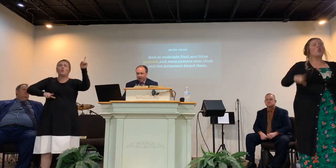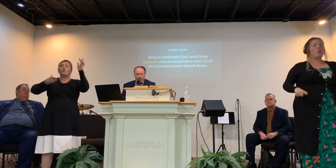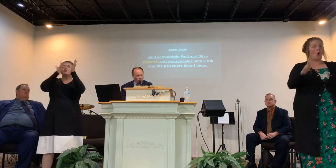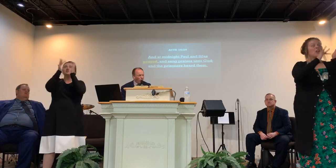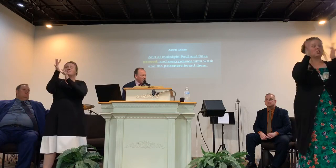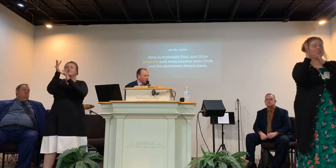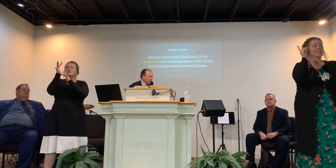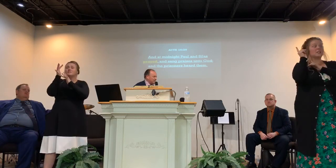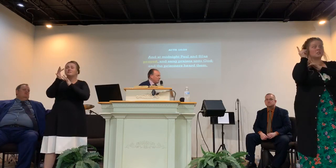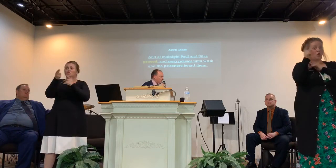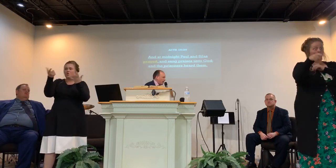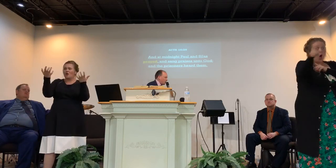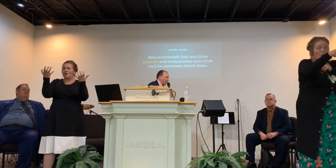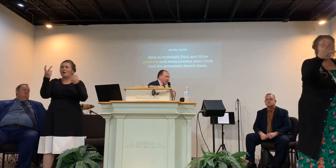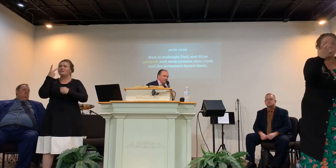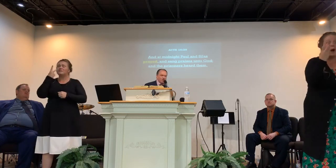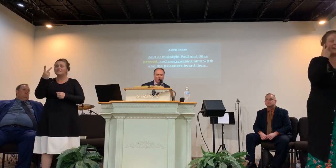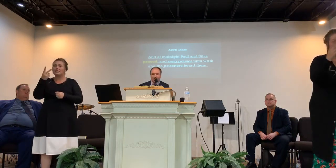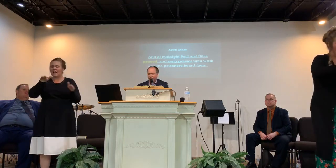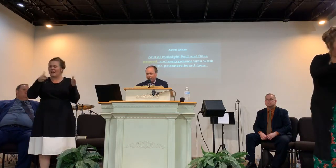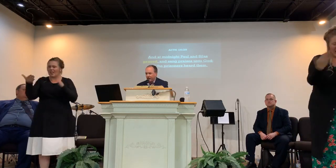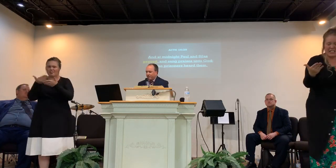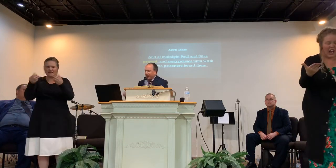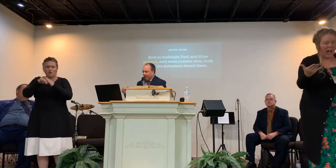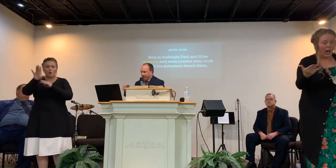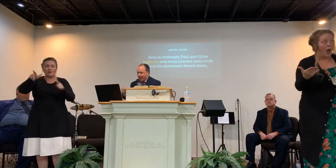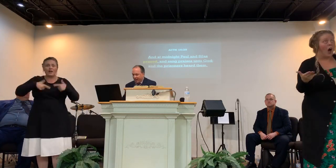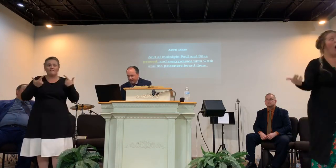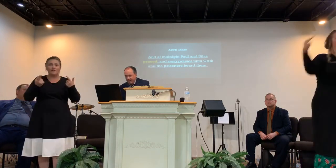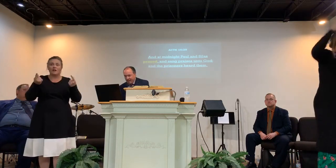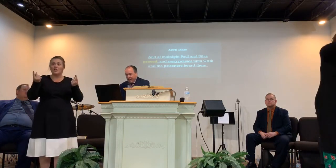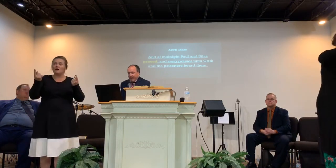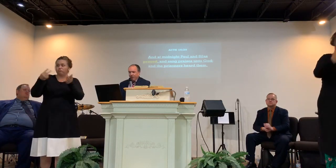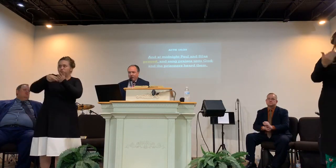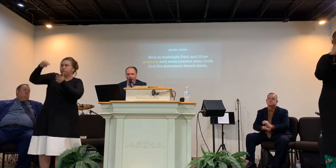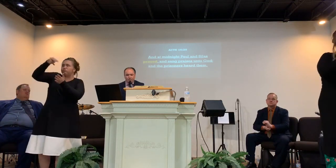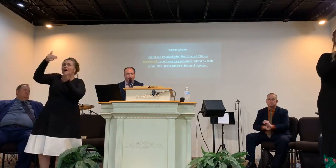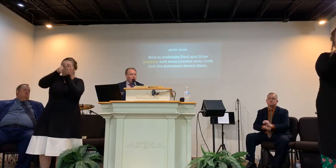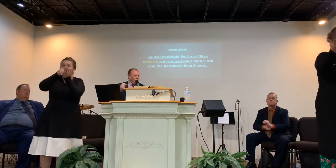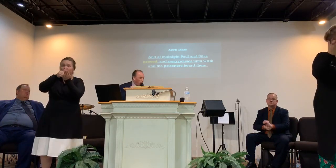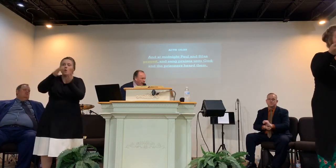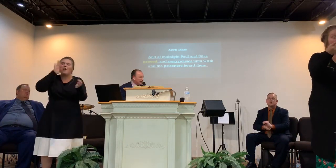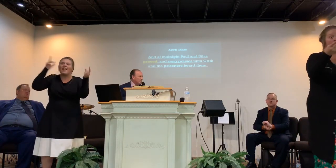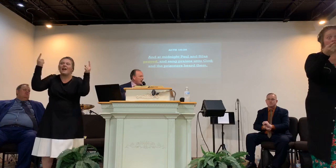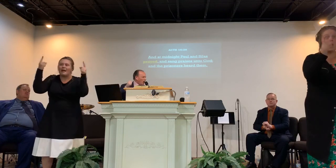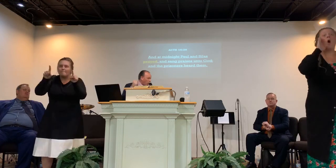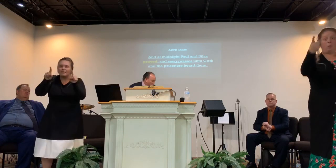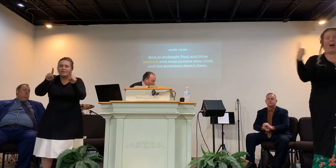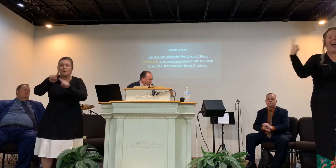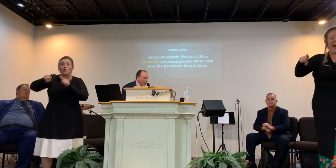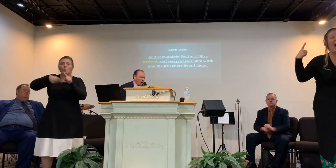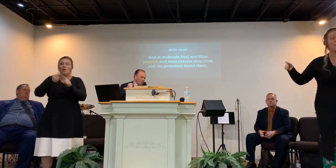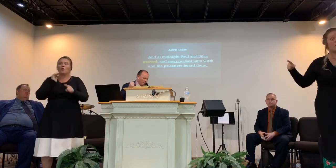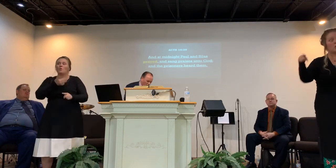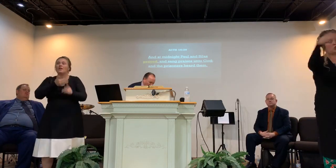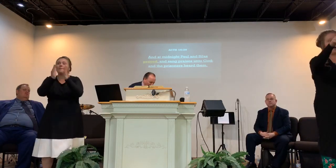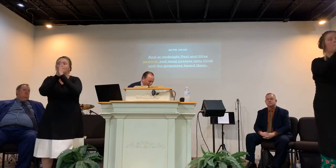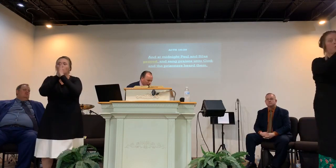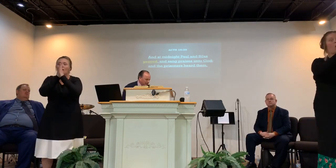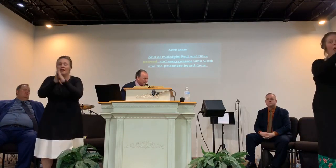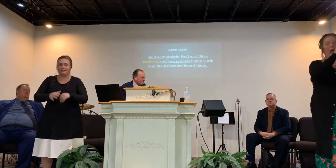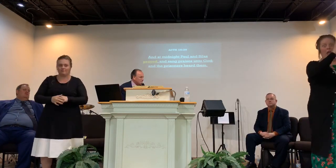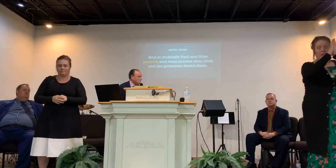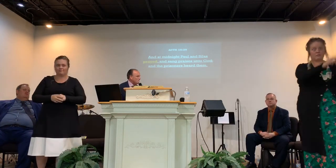Jesus. You want to see some dead things in your life come to life again? It'll happen when we